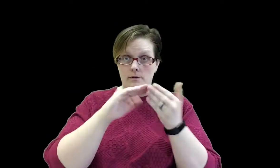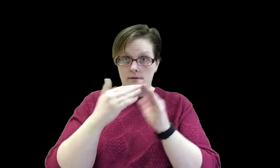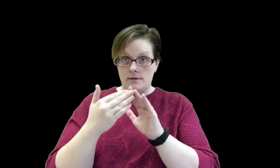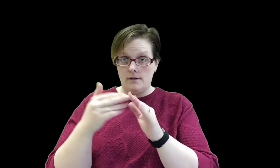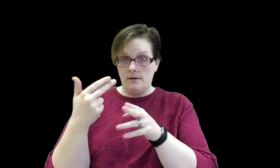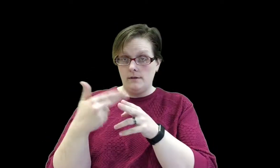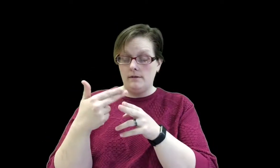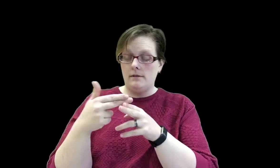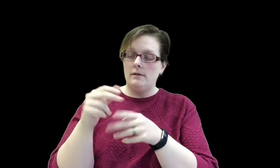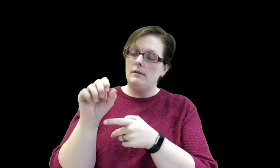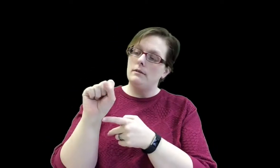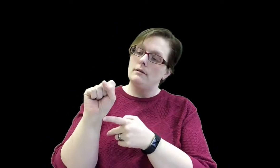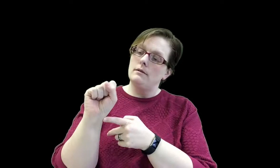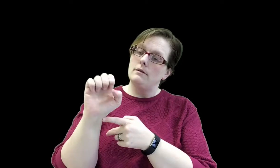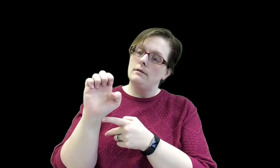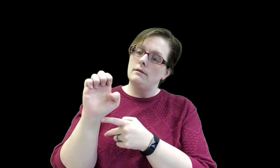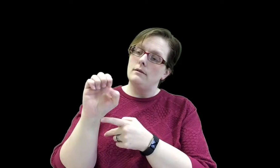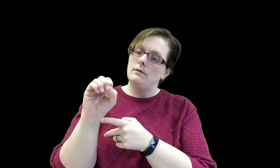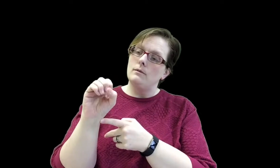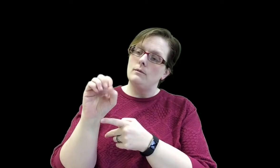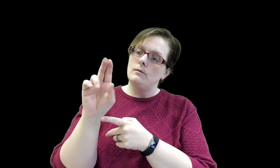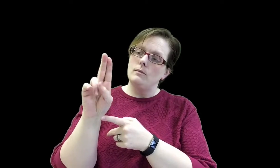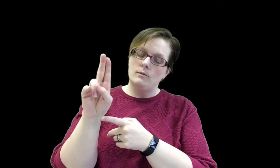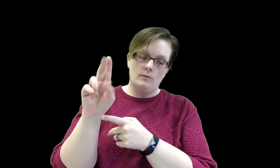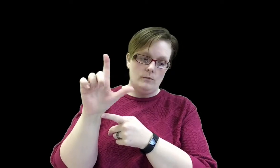The capital city is called Seoul.